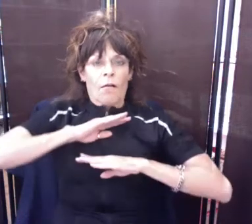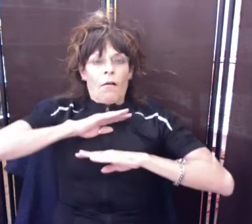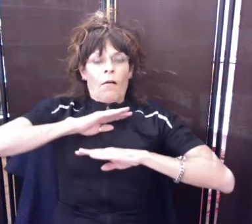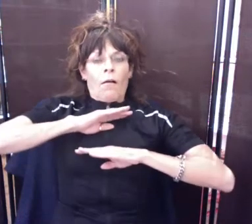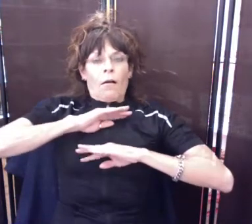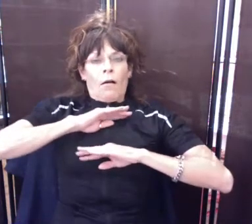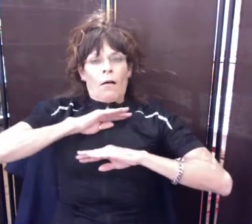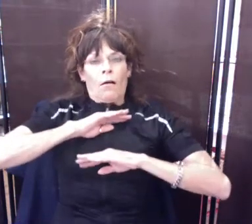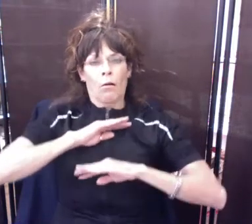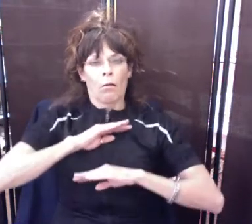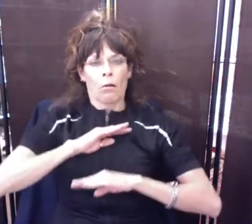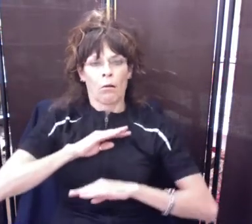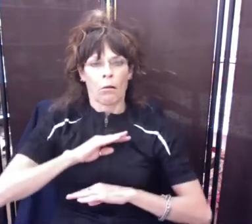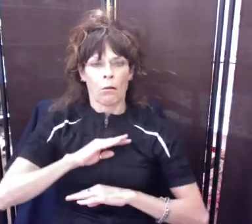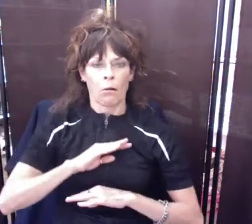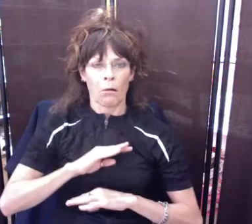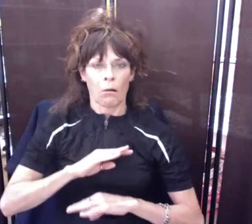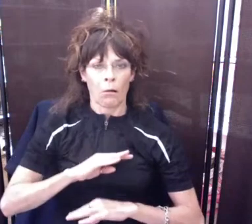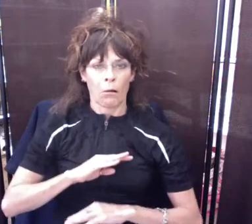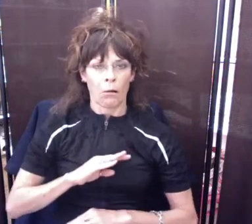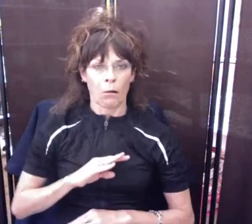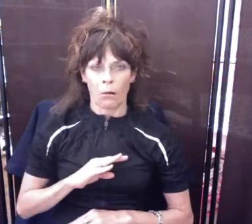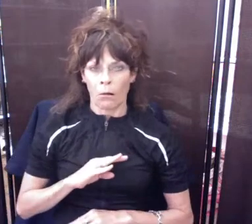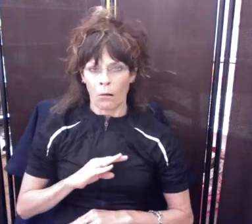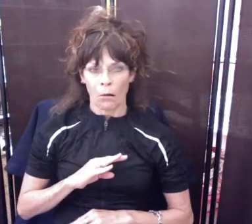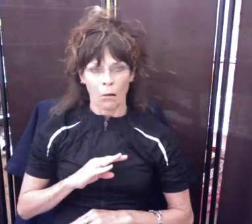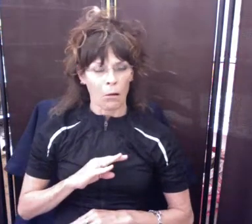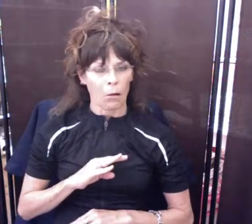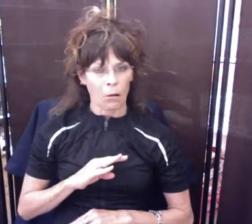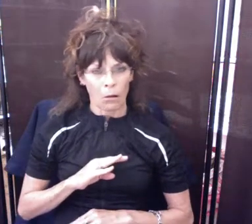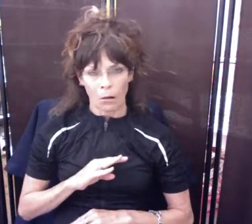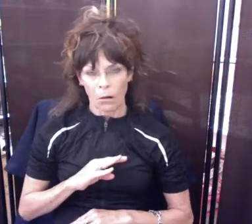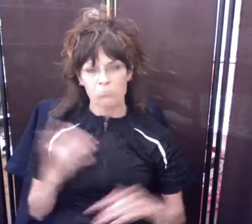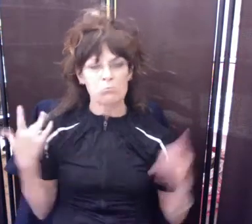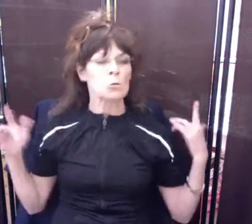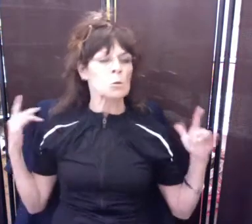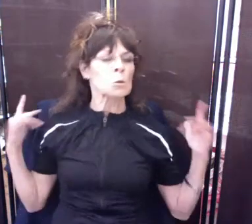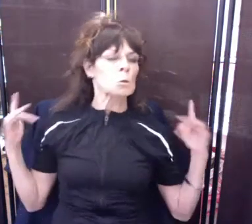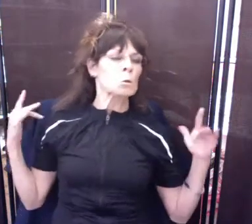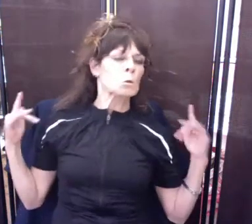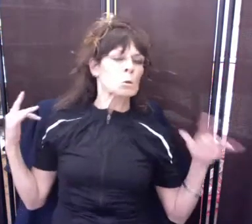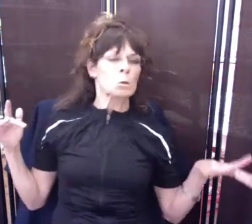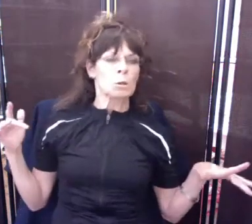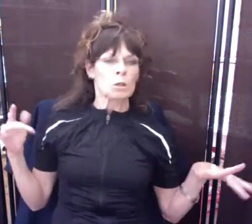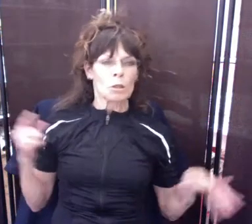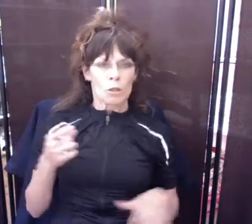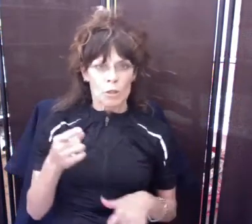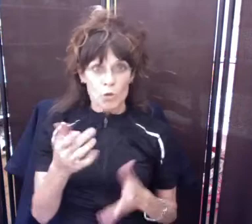You know what I mean? Like it all falls off of me. And you want me to stop doing that with